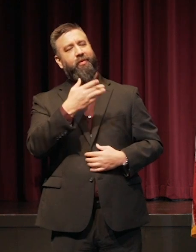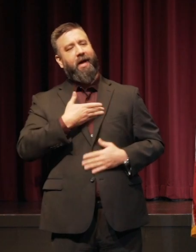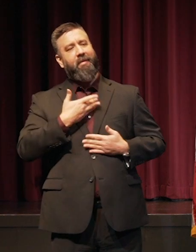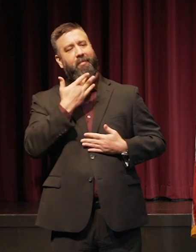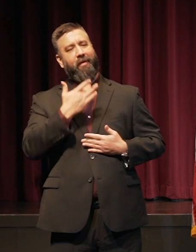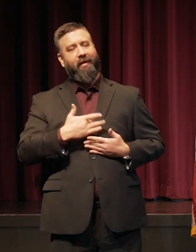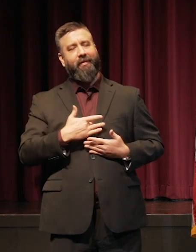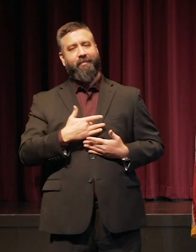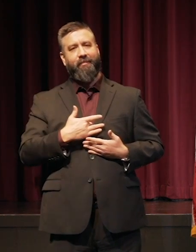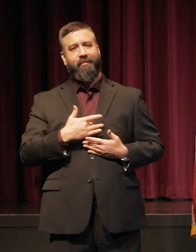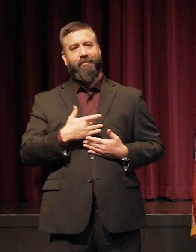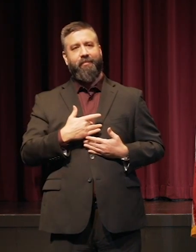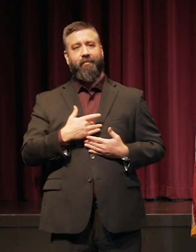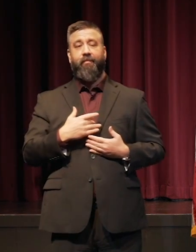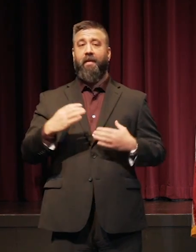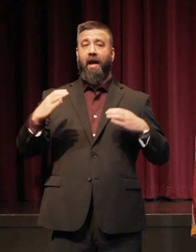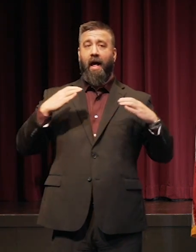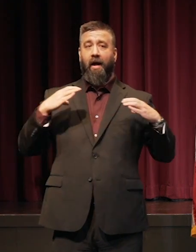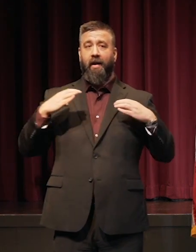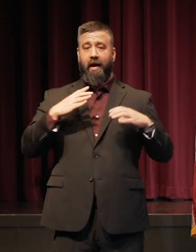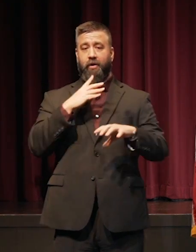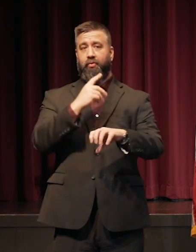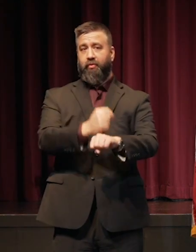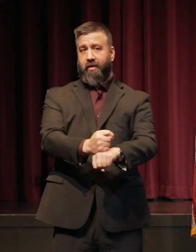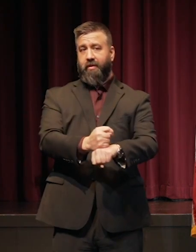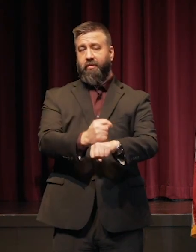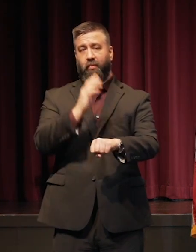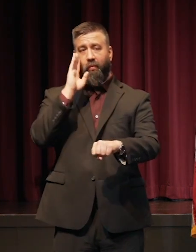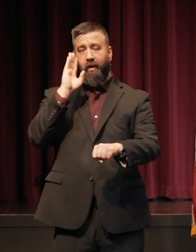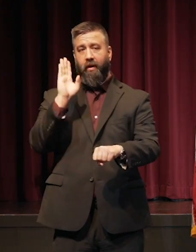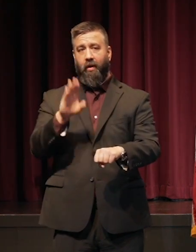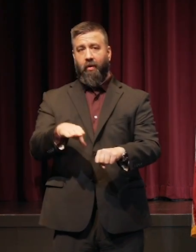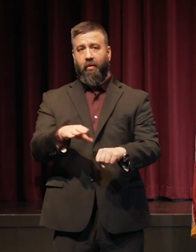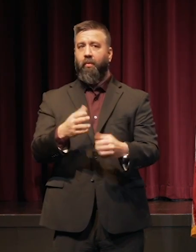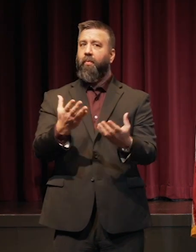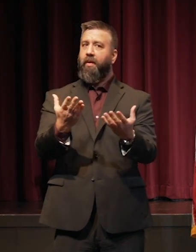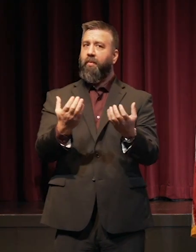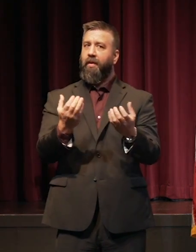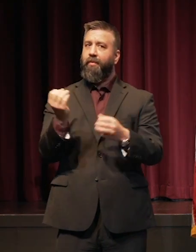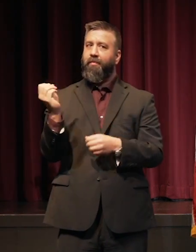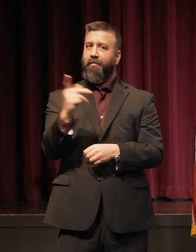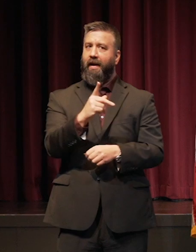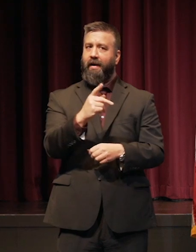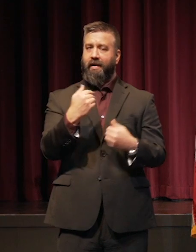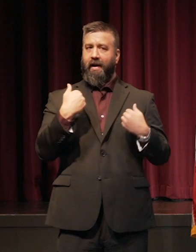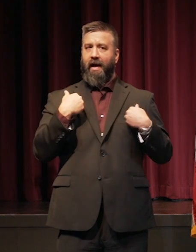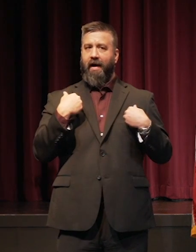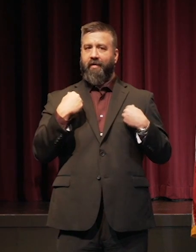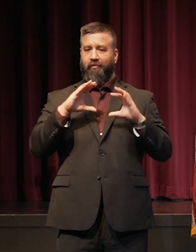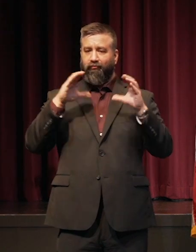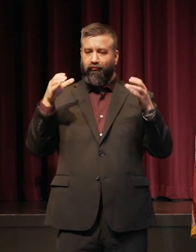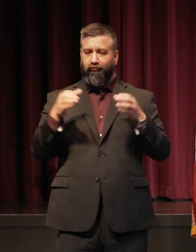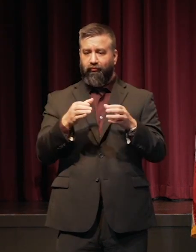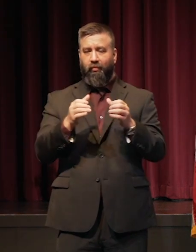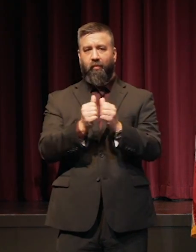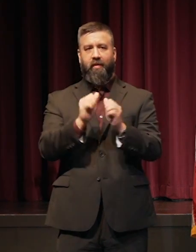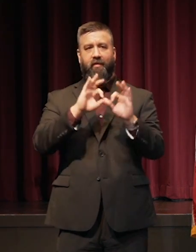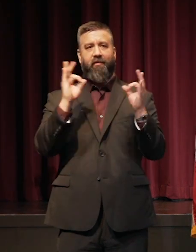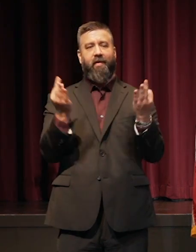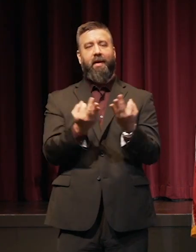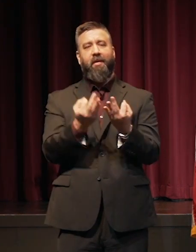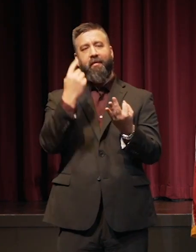birthday. Holiday traditions, we know. We want to get back to having gatherings with our family